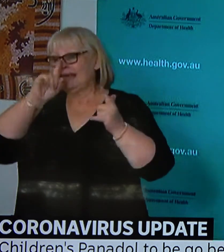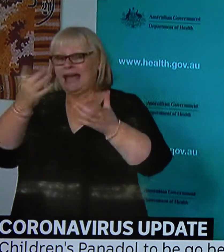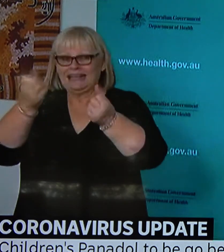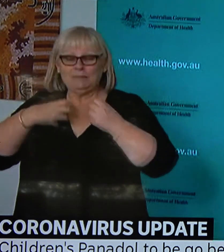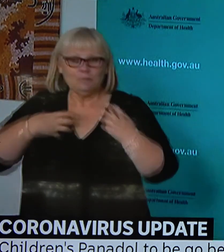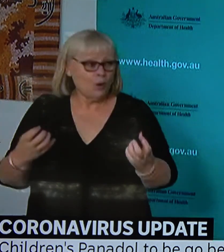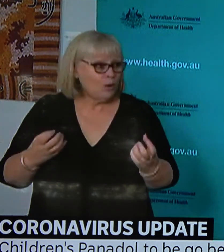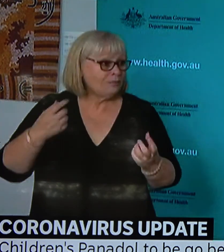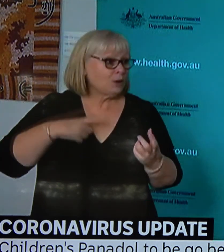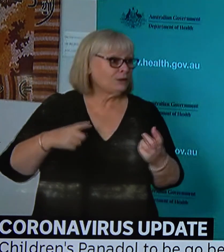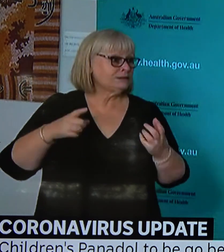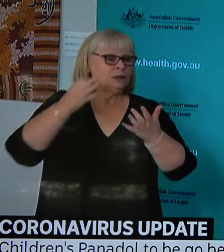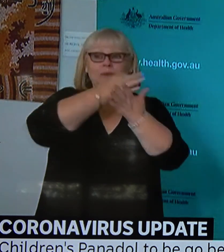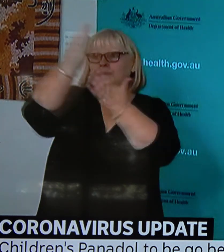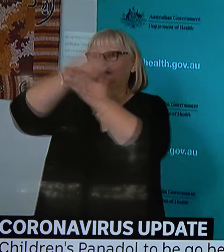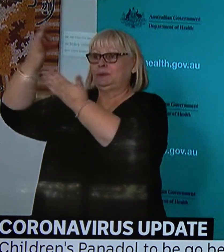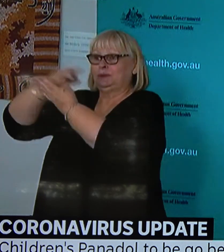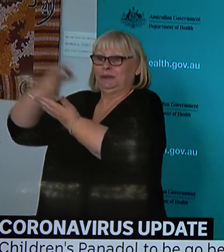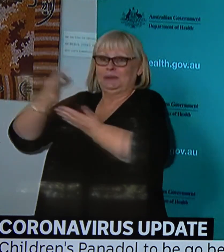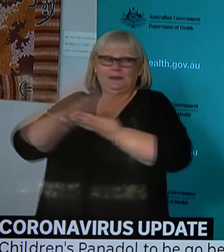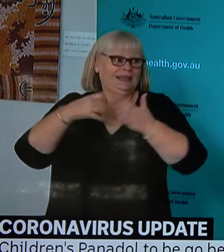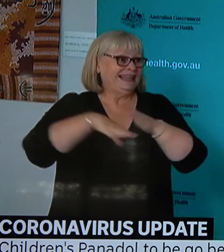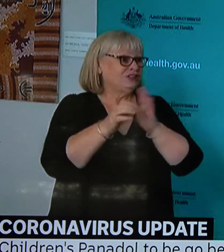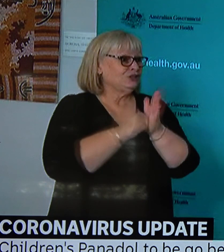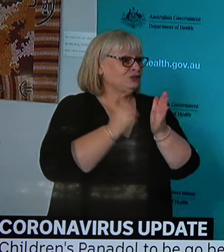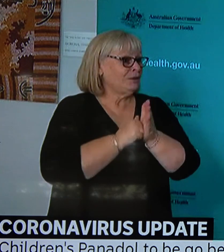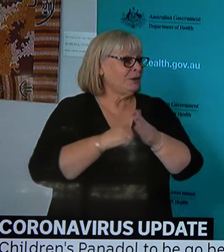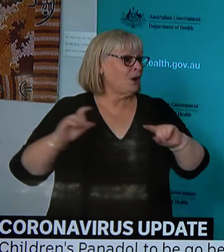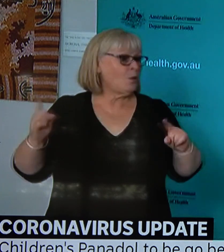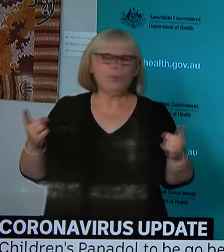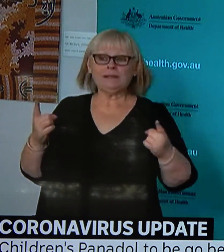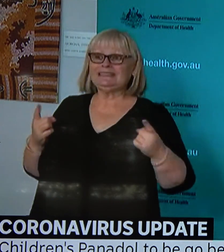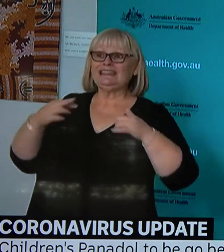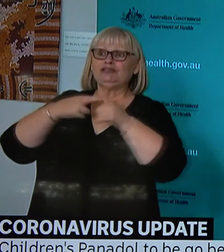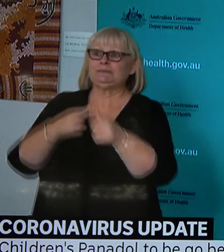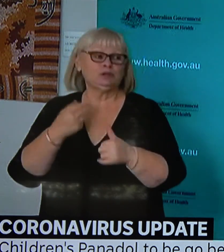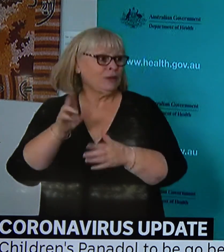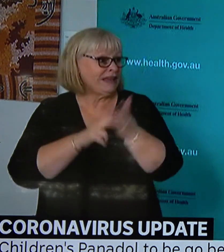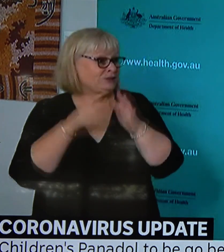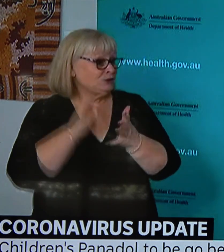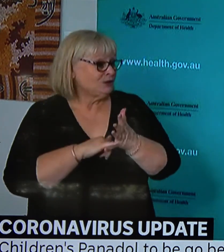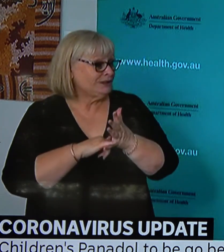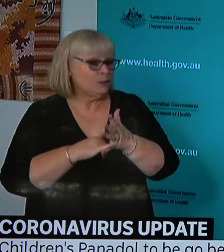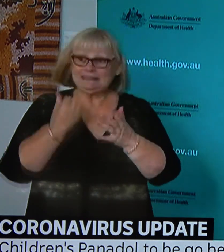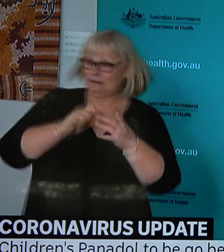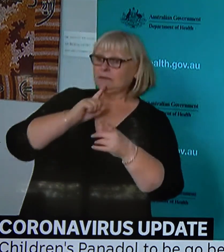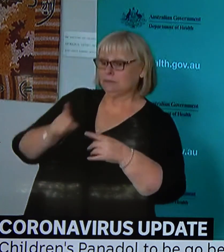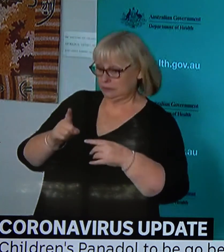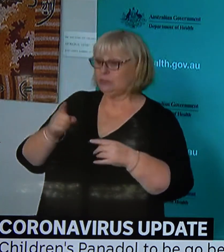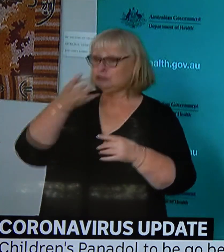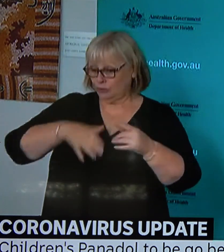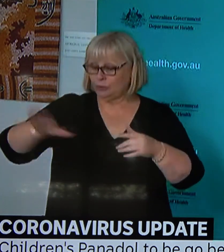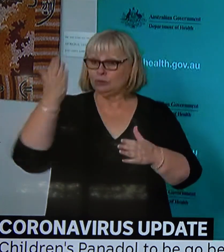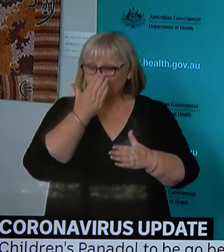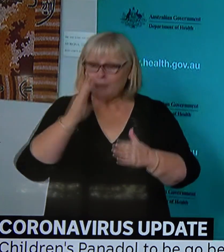can't get more because the shelves have been stripped. What's your response to that news? I mean, we're still being told to send children to